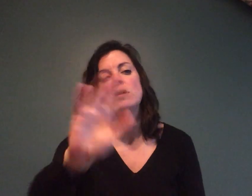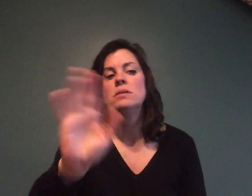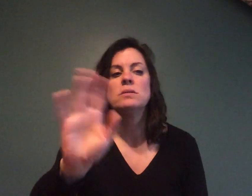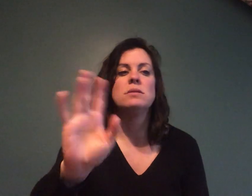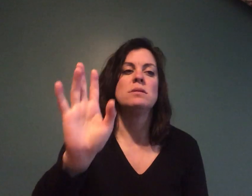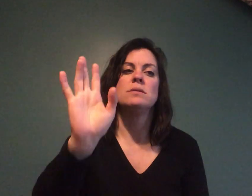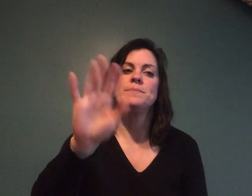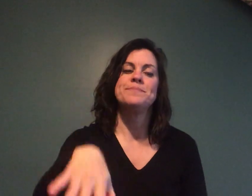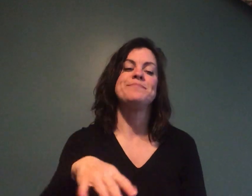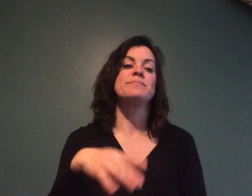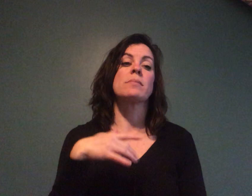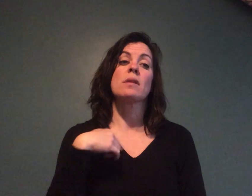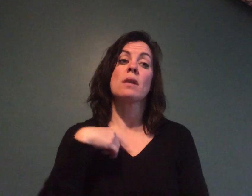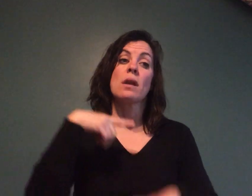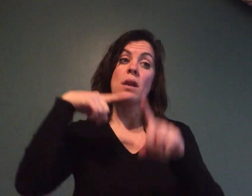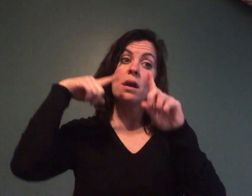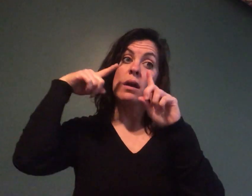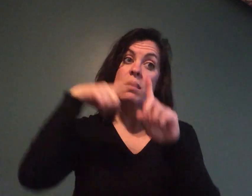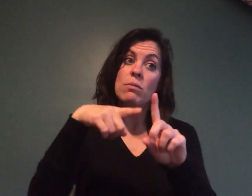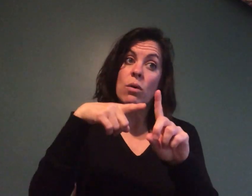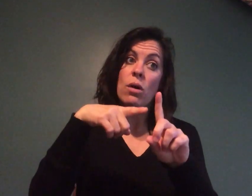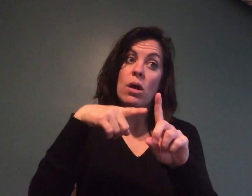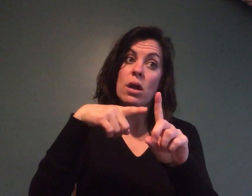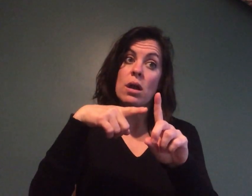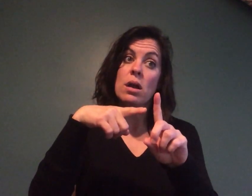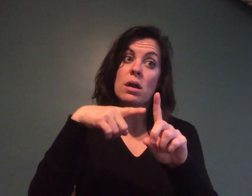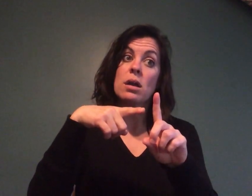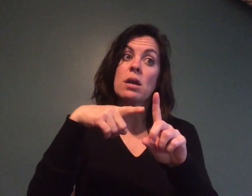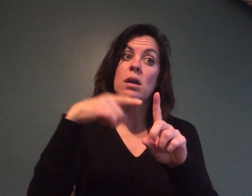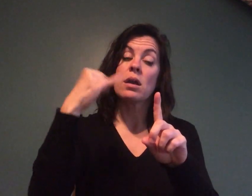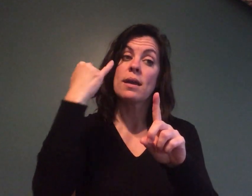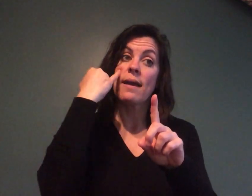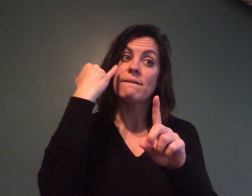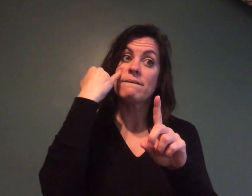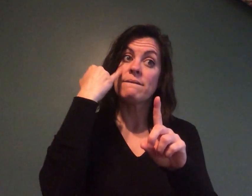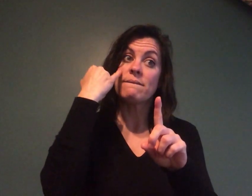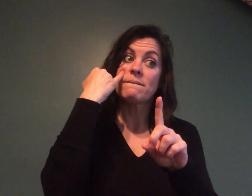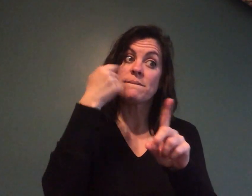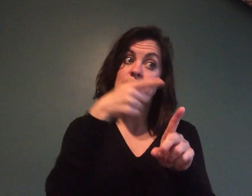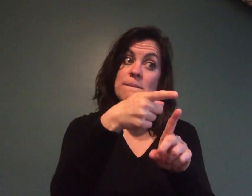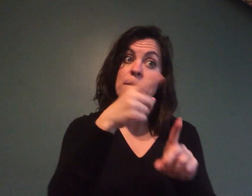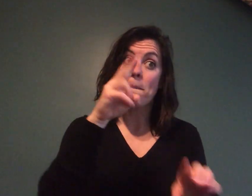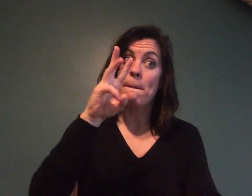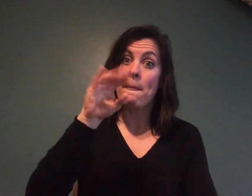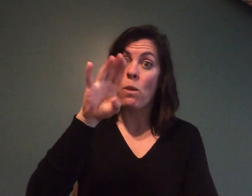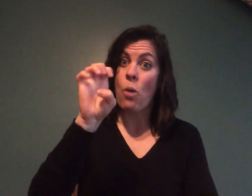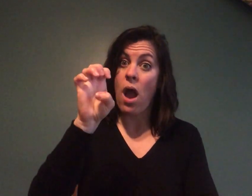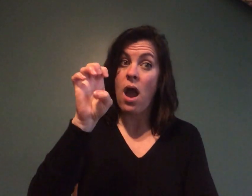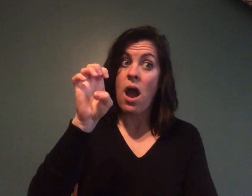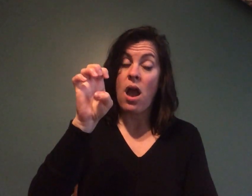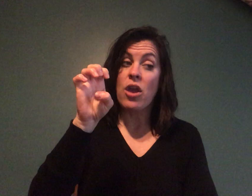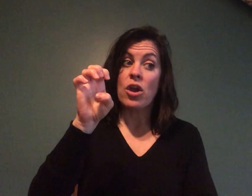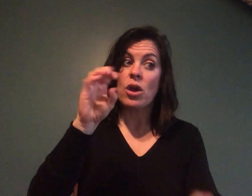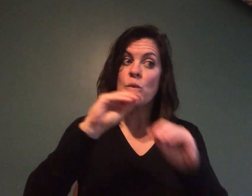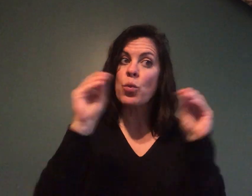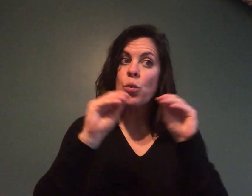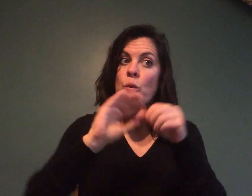it safe to take two wires and put two wires in there? No, it's not. Why? Because then it's